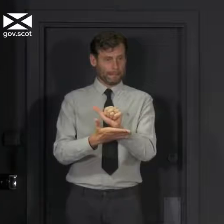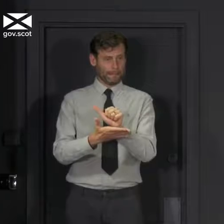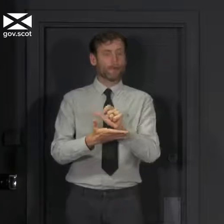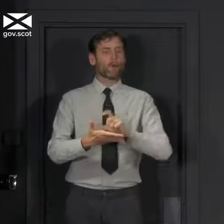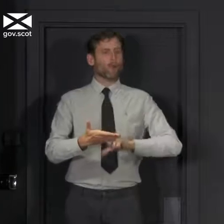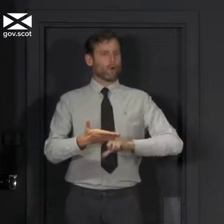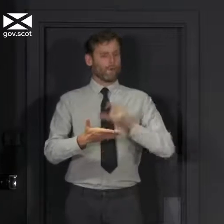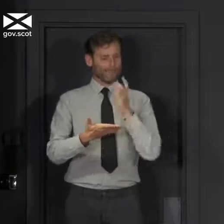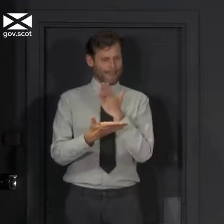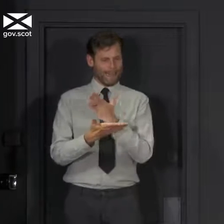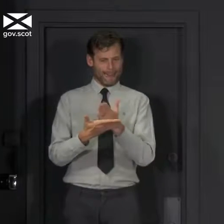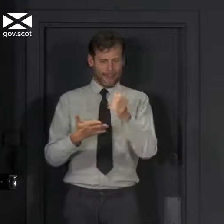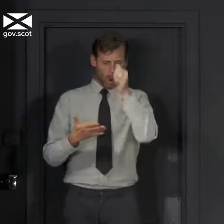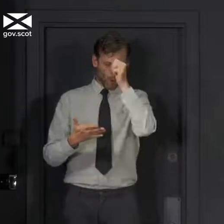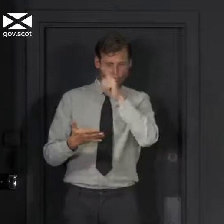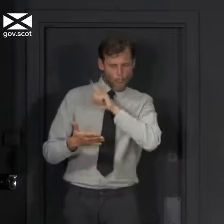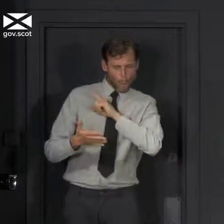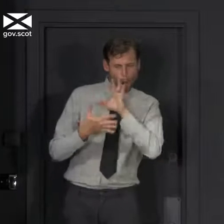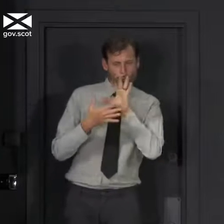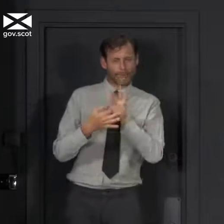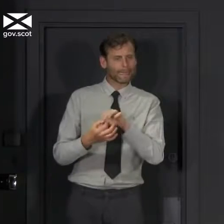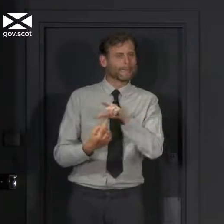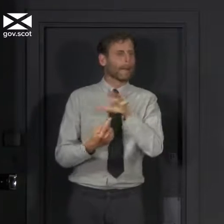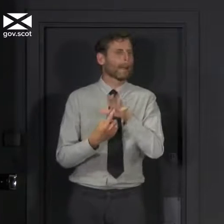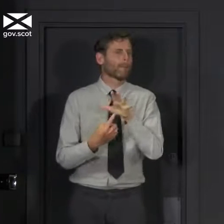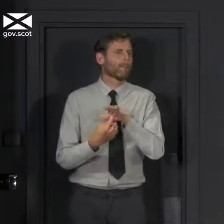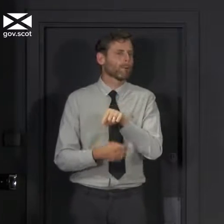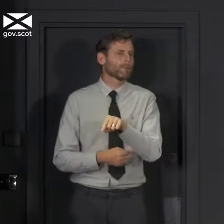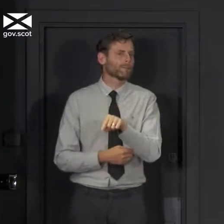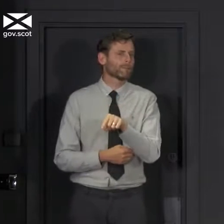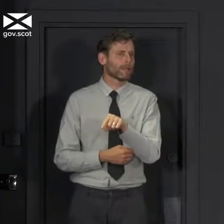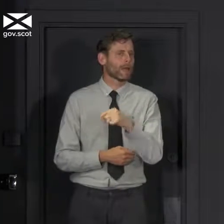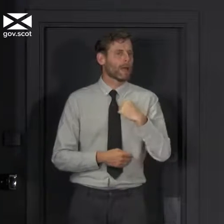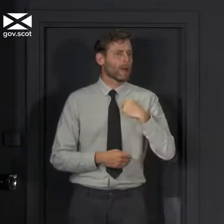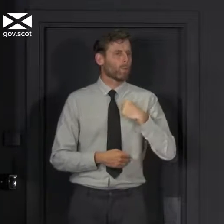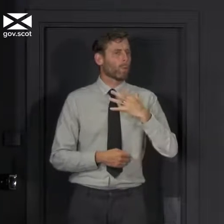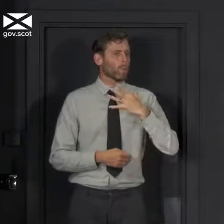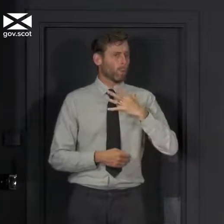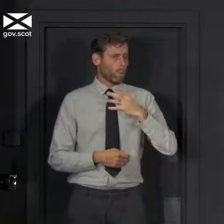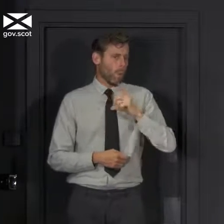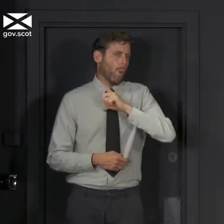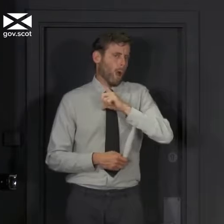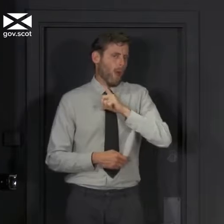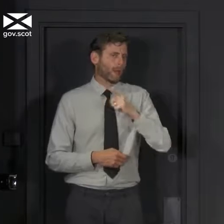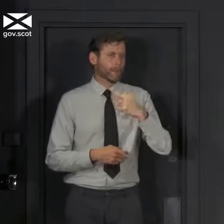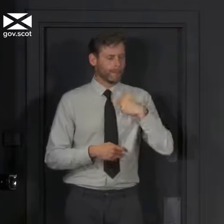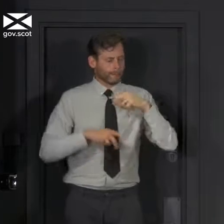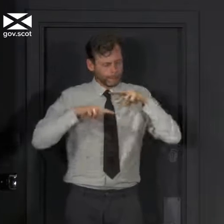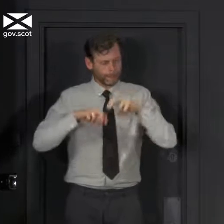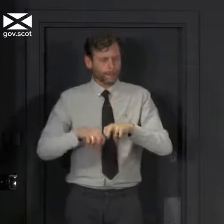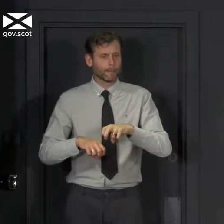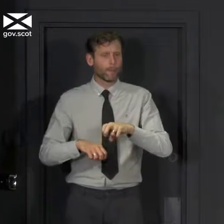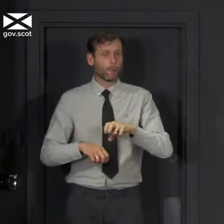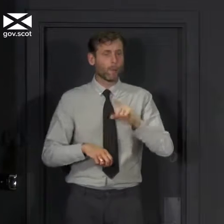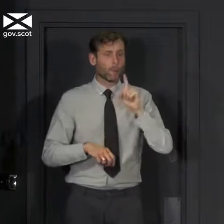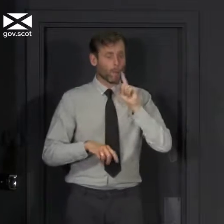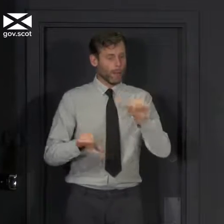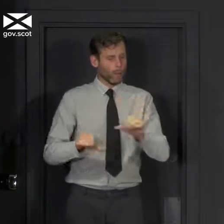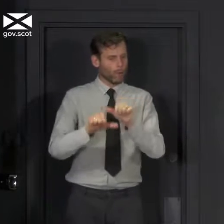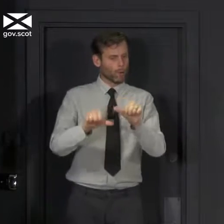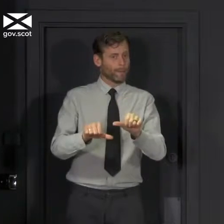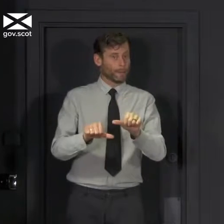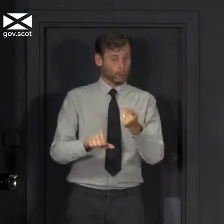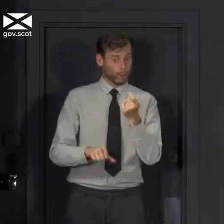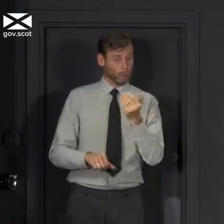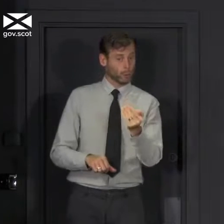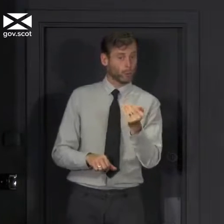confident and sure about it, is really important. And our intention is, on the assumption that it will be completed